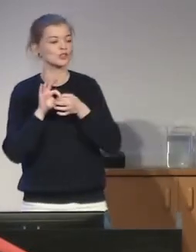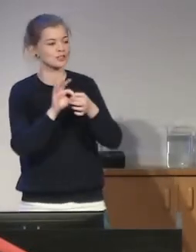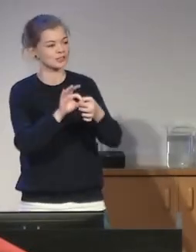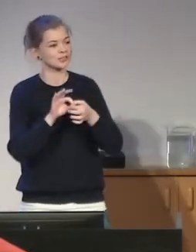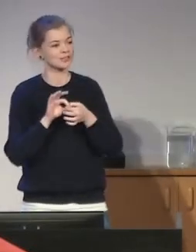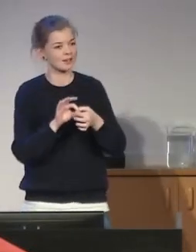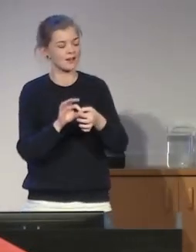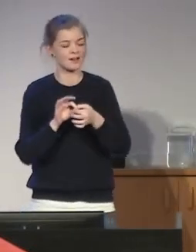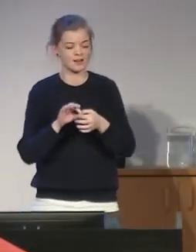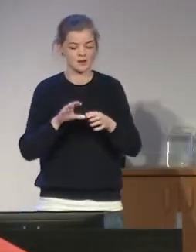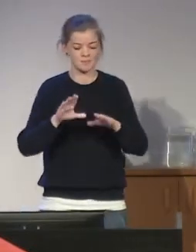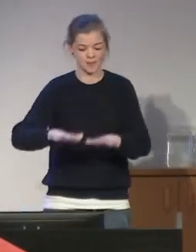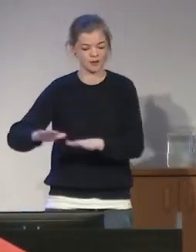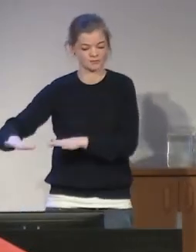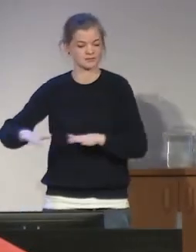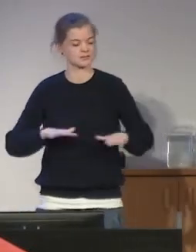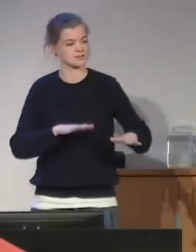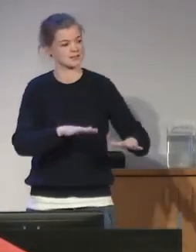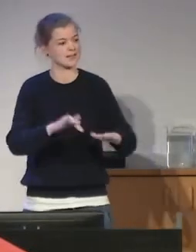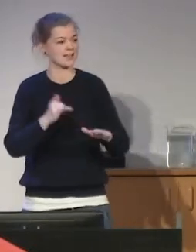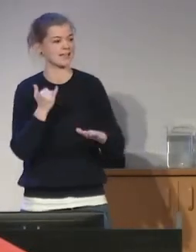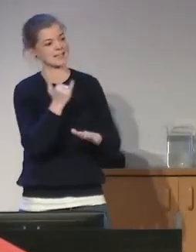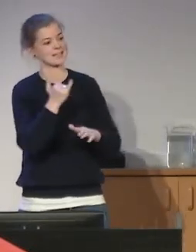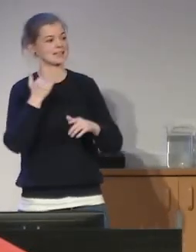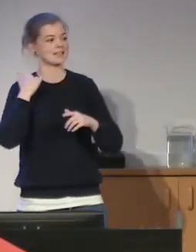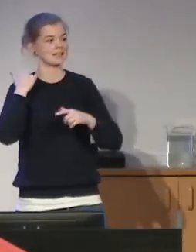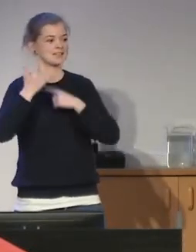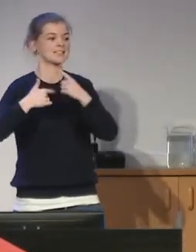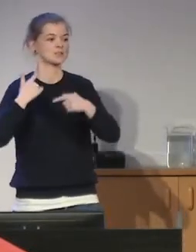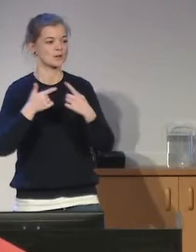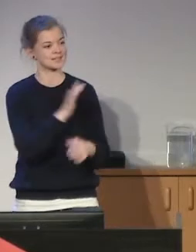about, the topic. So,